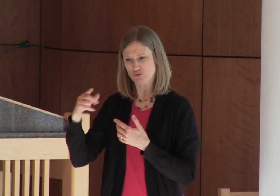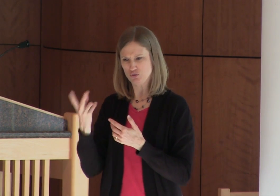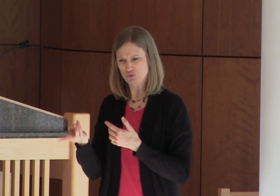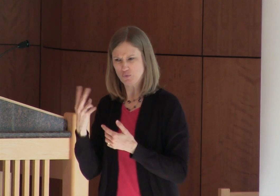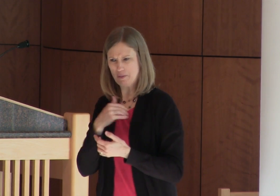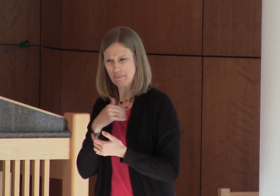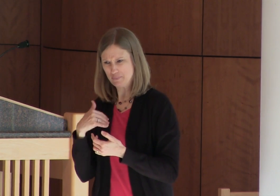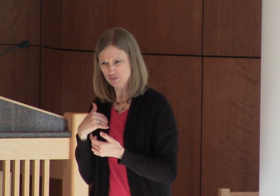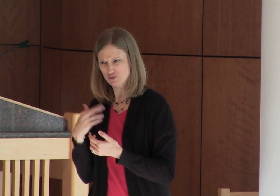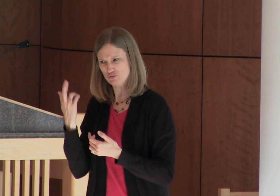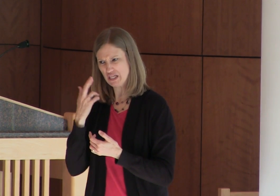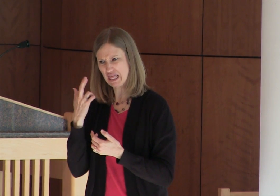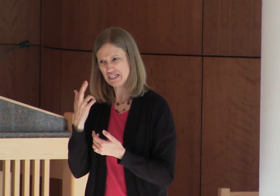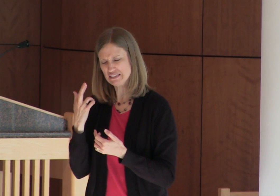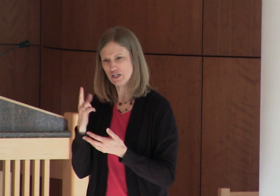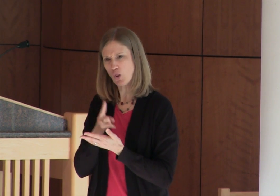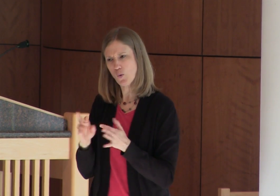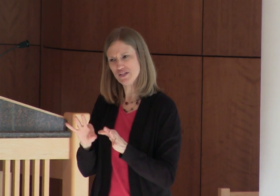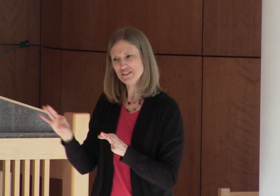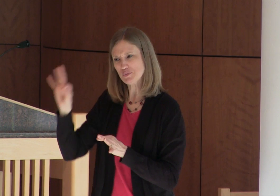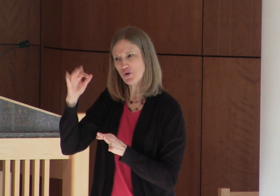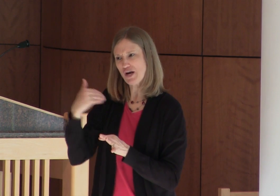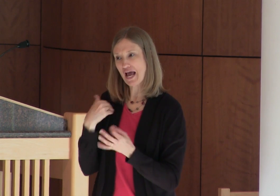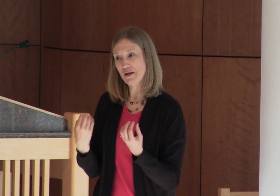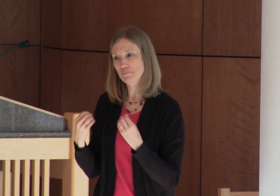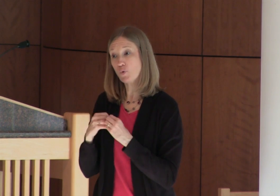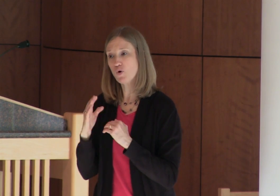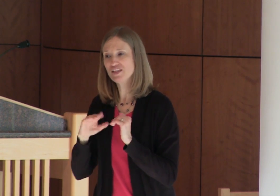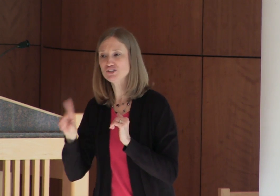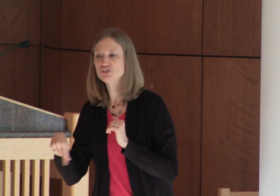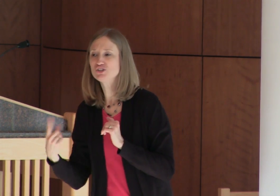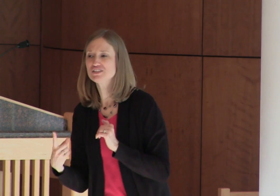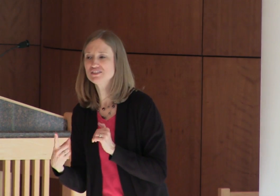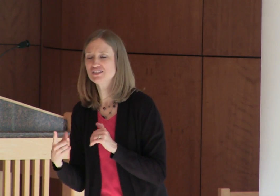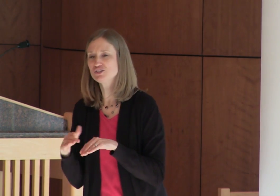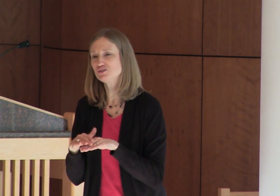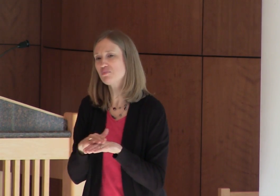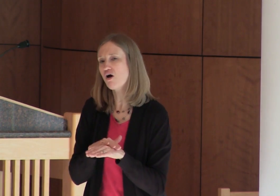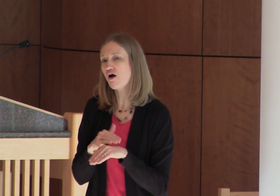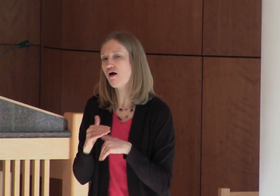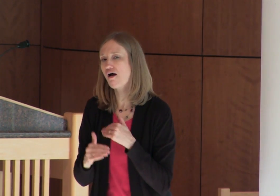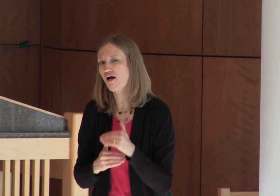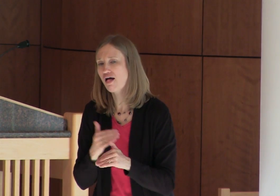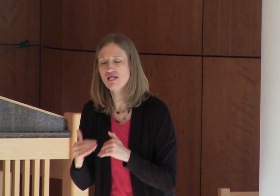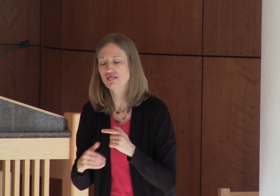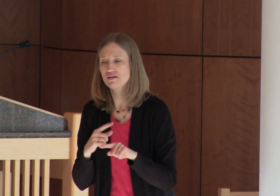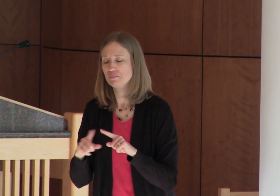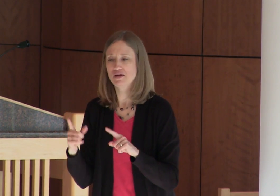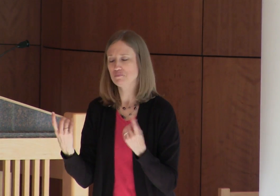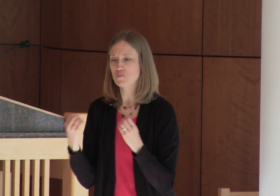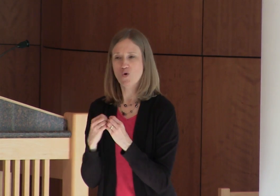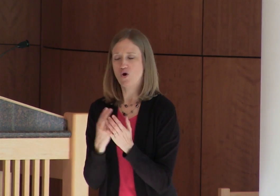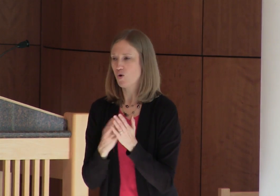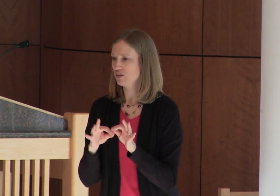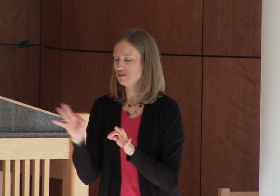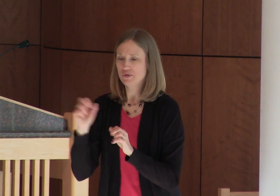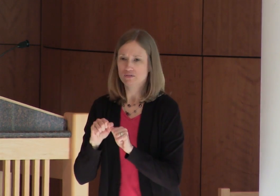Holy Spirit had more in mind for them than just a, you know, kind of a slow start. And it was no time at all before they had packaged their 1 millionth